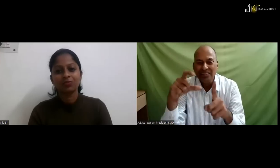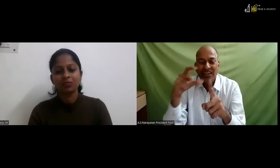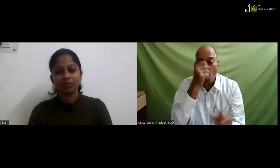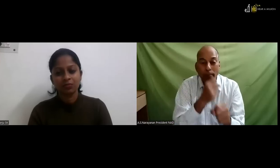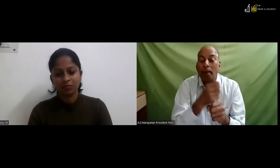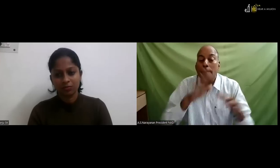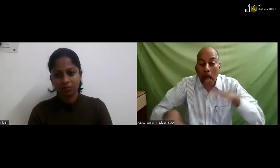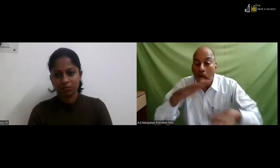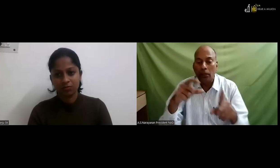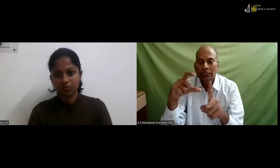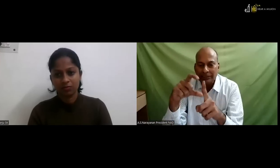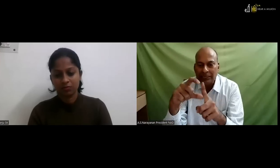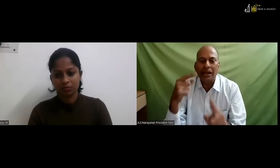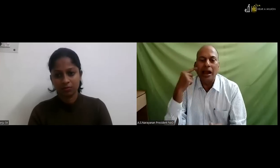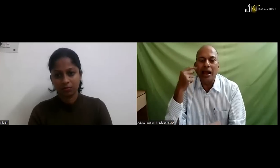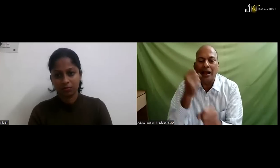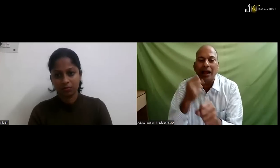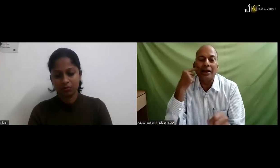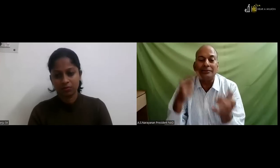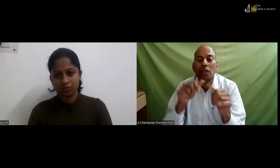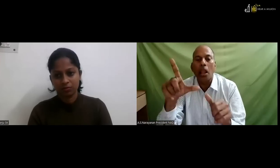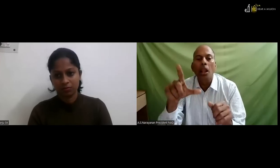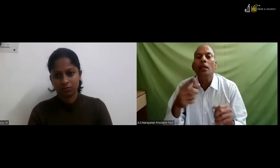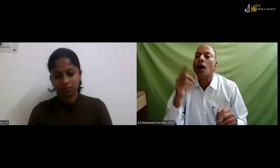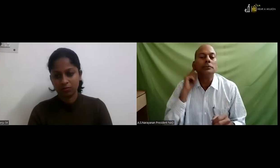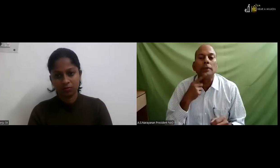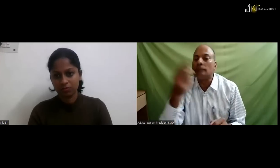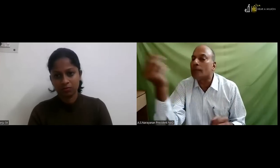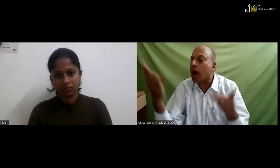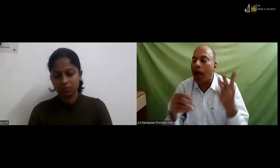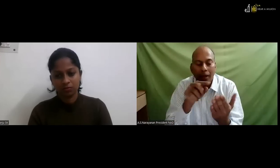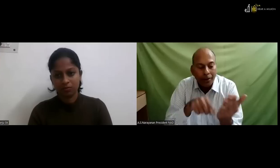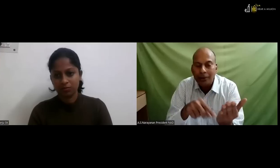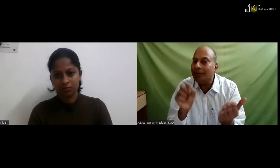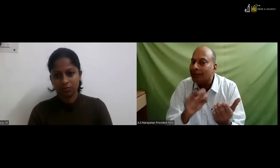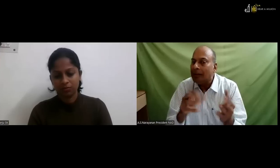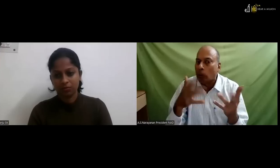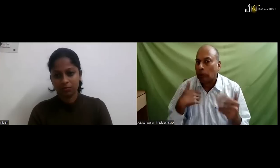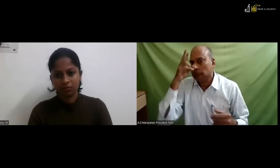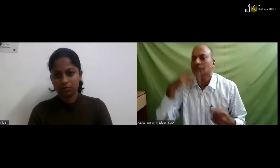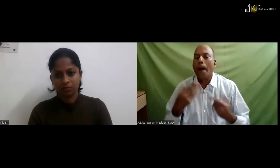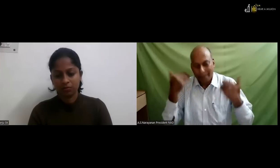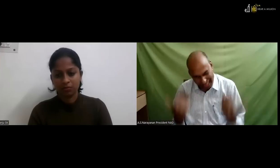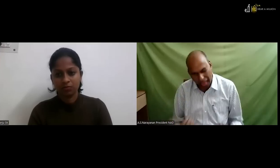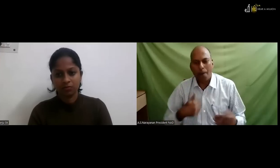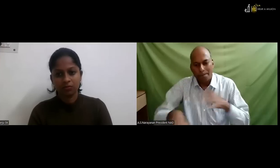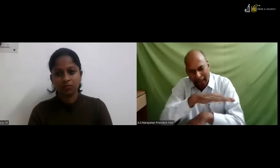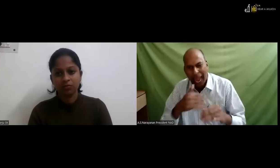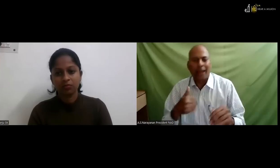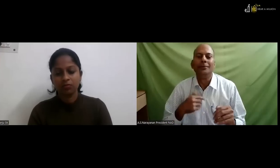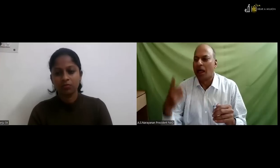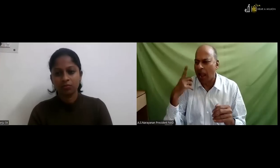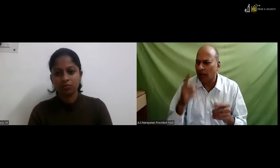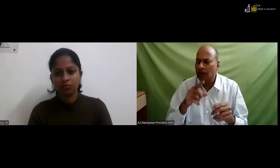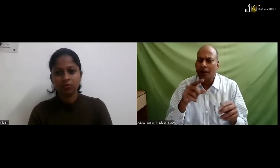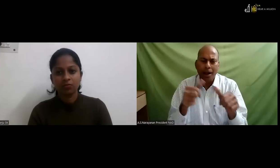is the correct moment when we can just take a step. Like there are many people who are deaf and